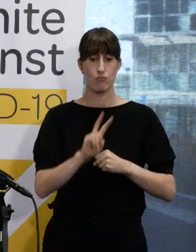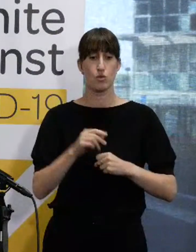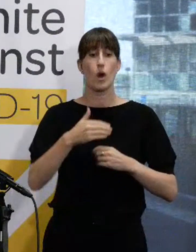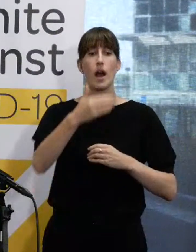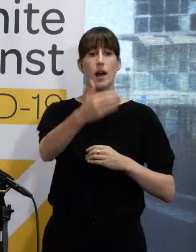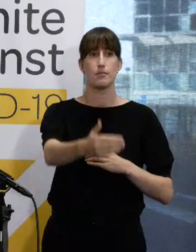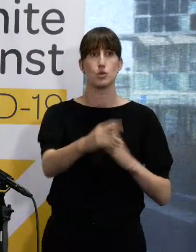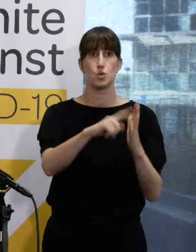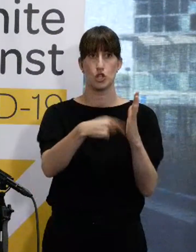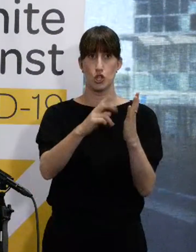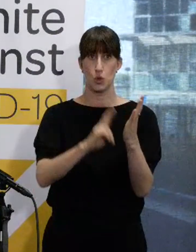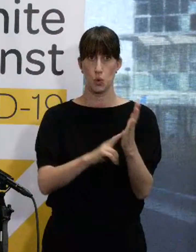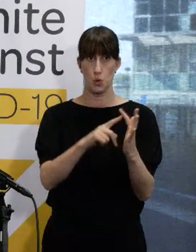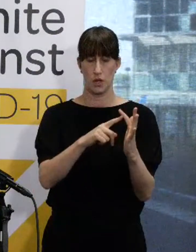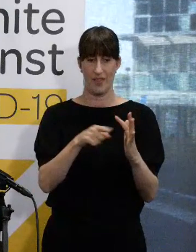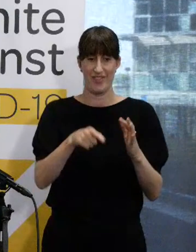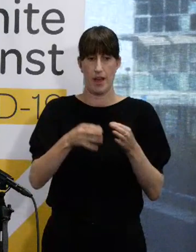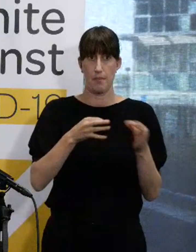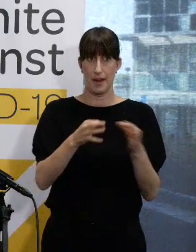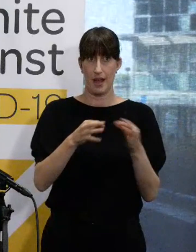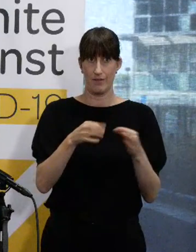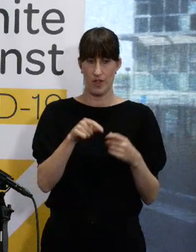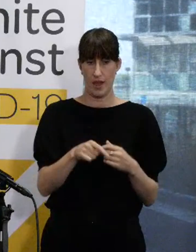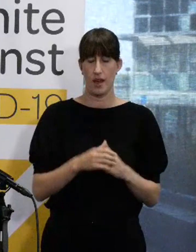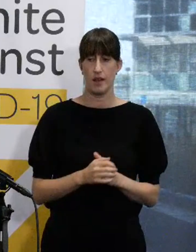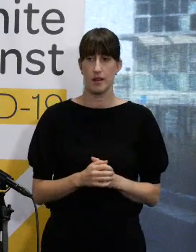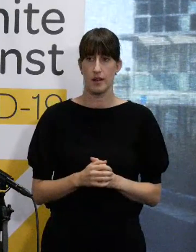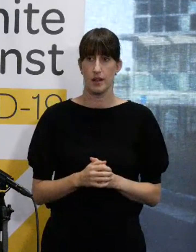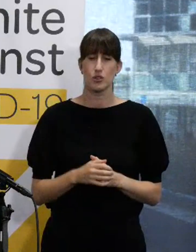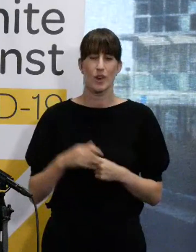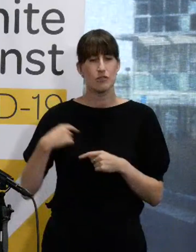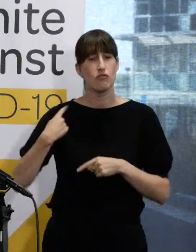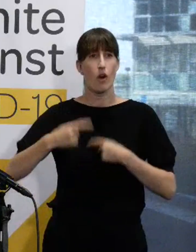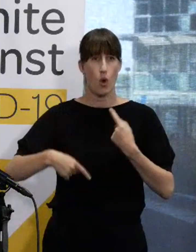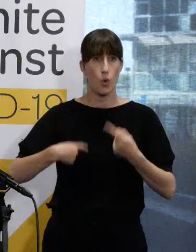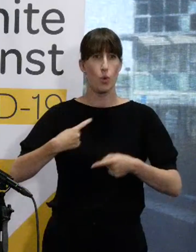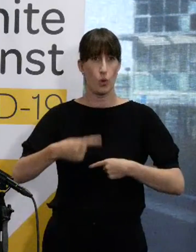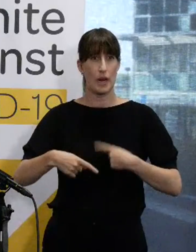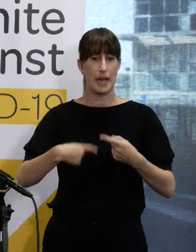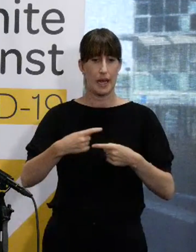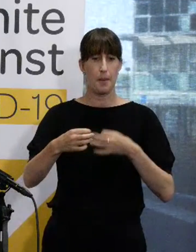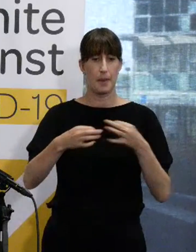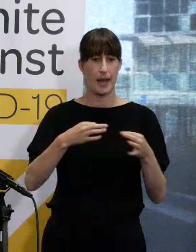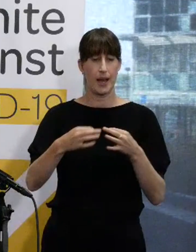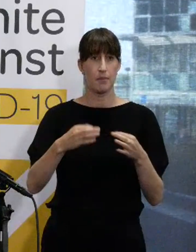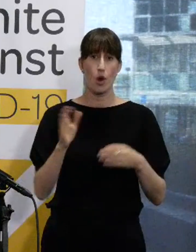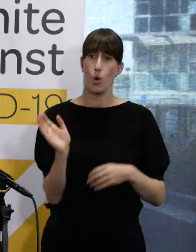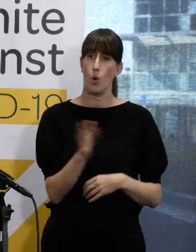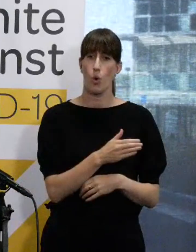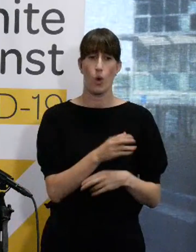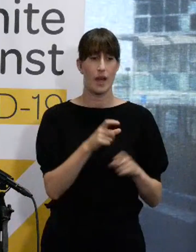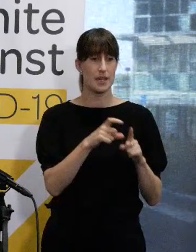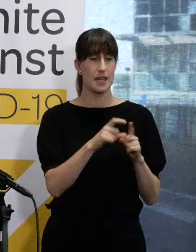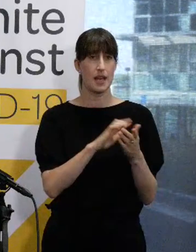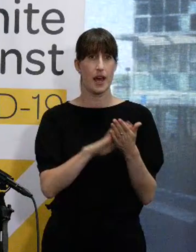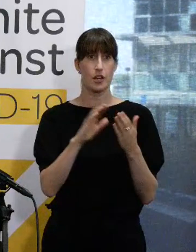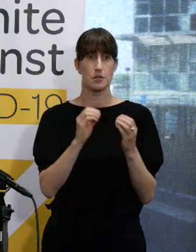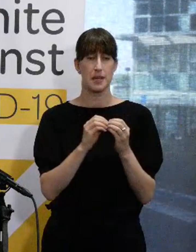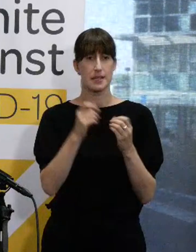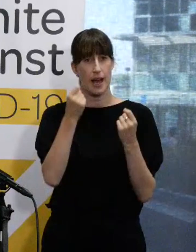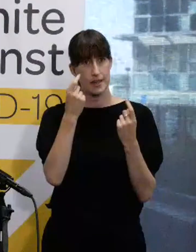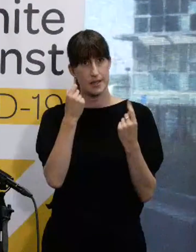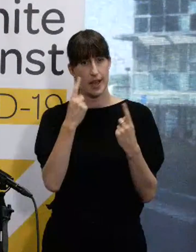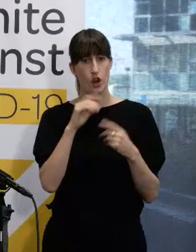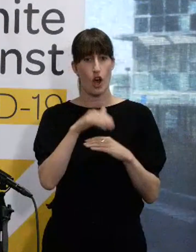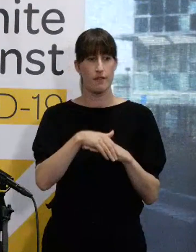up. So there's a rolling series of plans. But what I would say is all the DHBs have an understanding of the size of the population that they will need